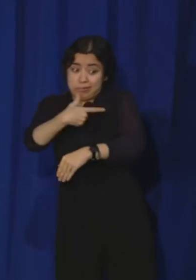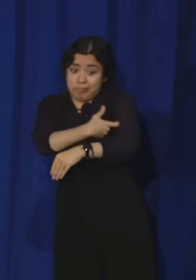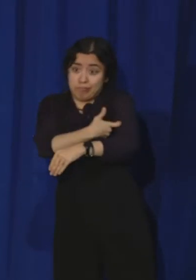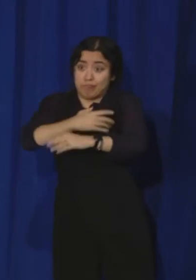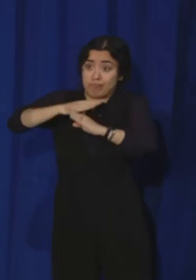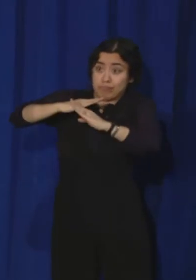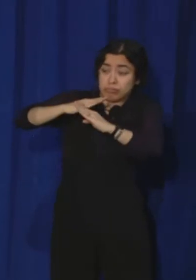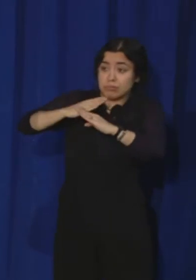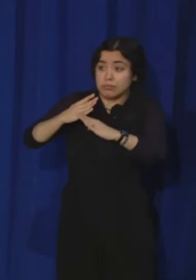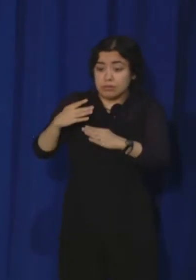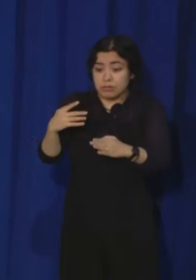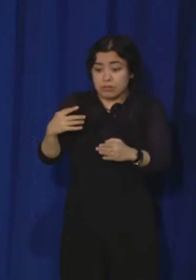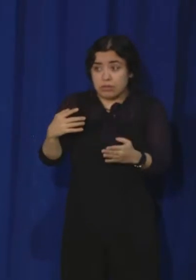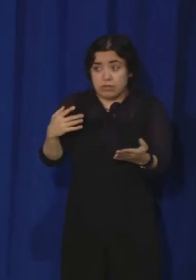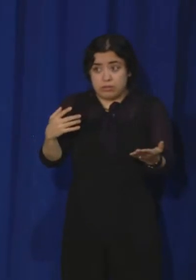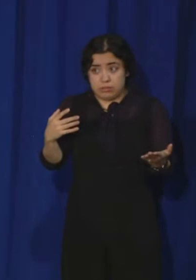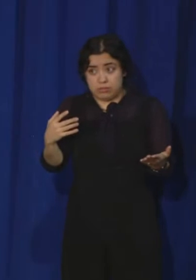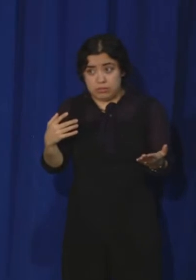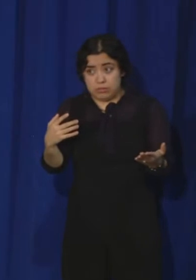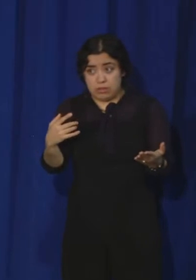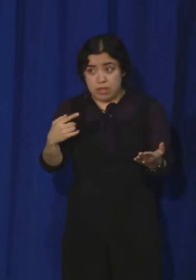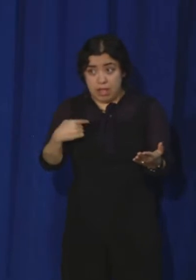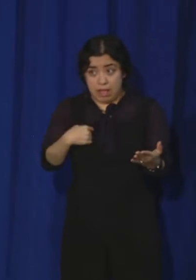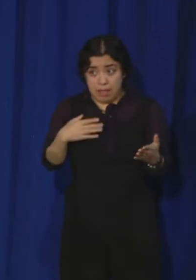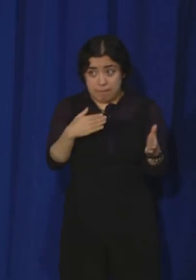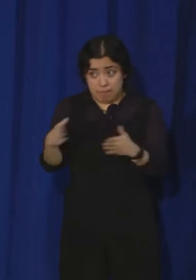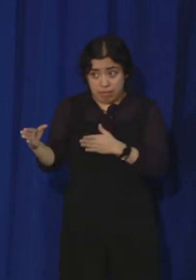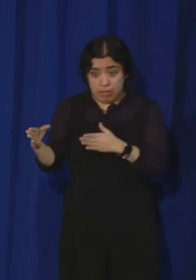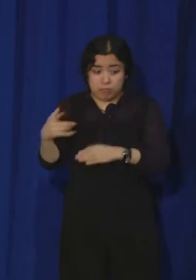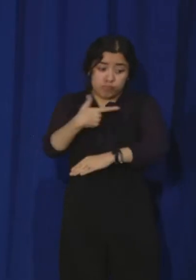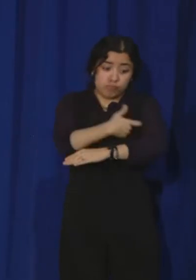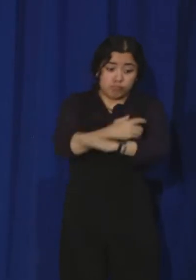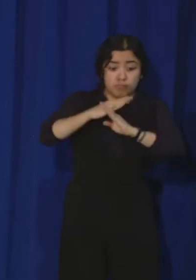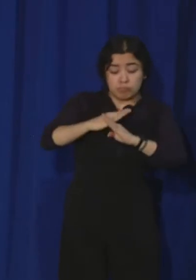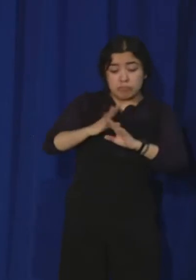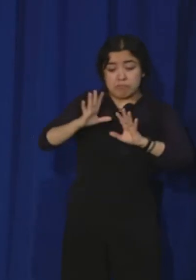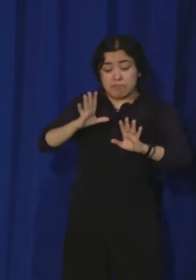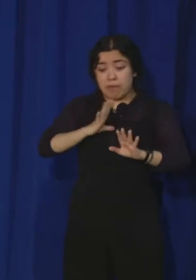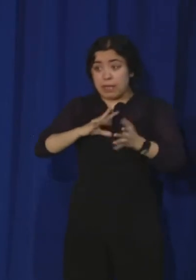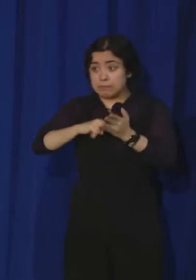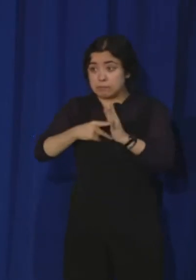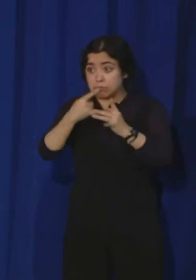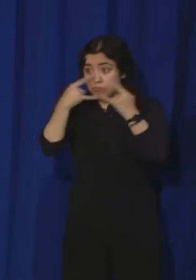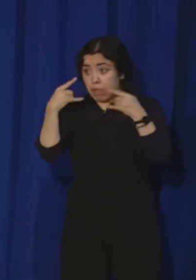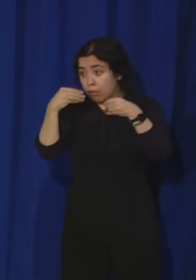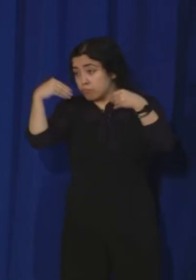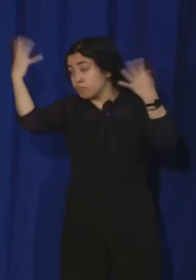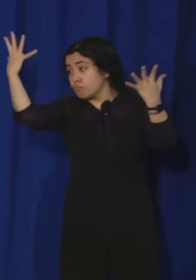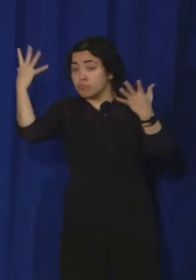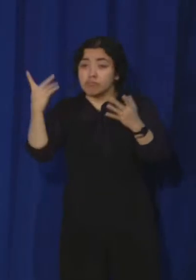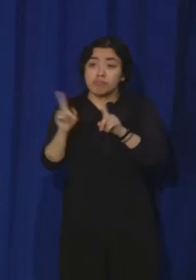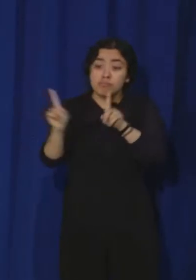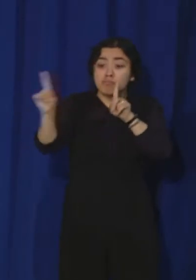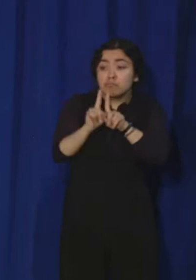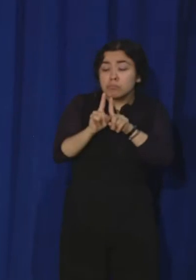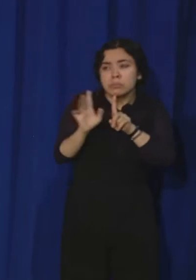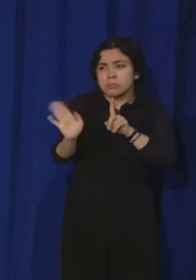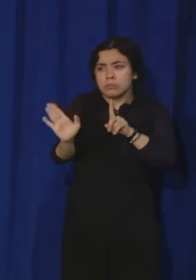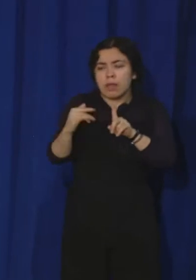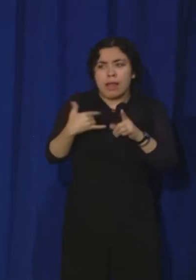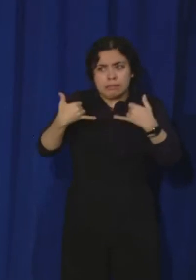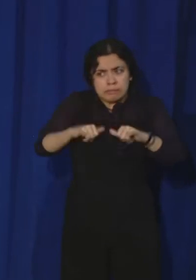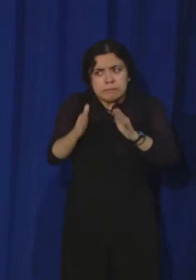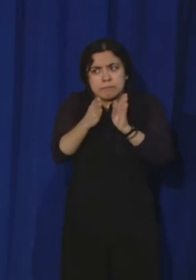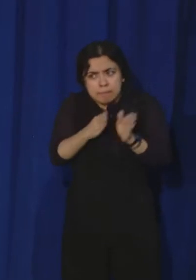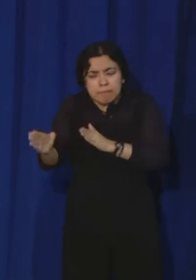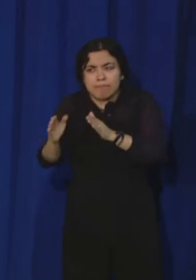backing off at all in terms of these other mitigation strategies, because with the amount of COVID that we are still seeing in Chicago, and you know,